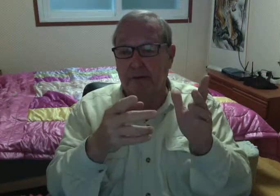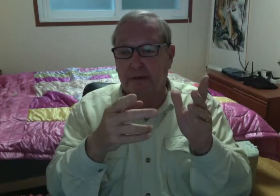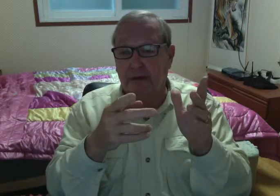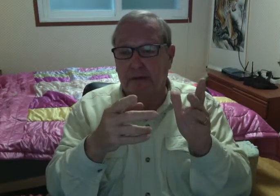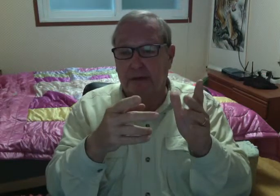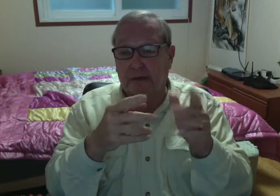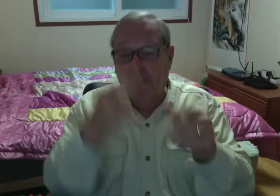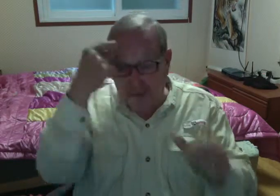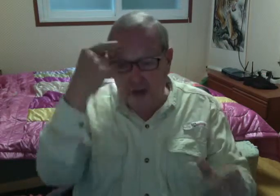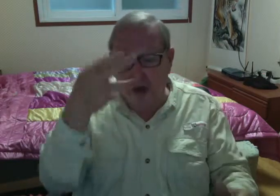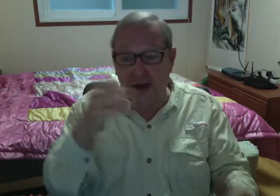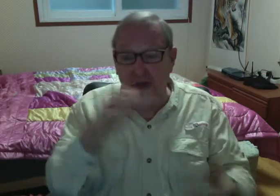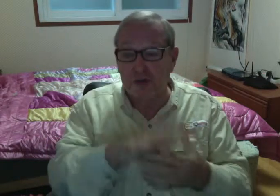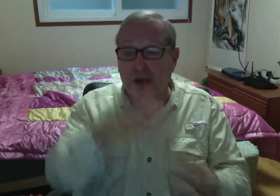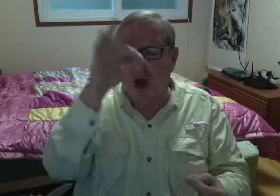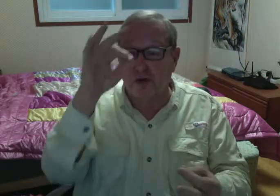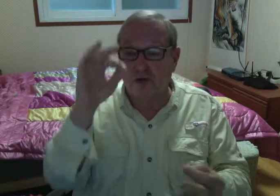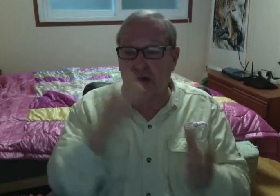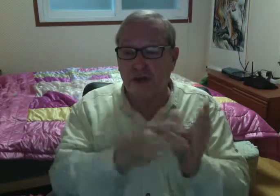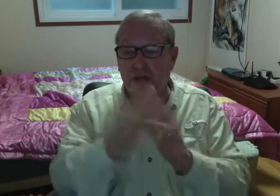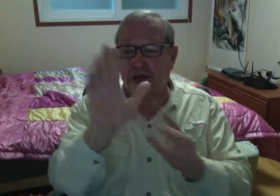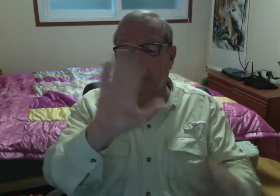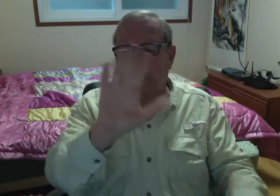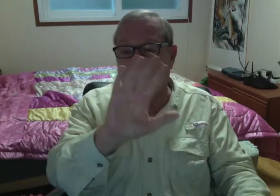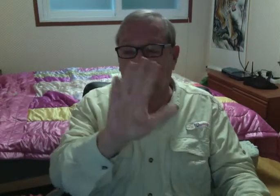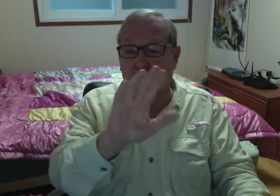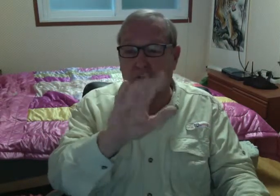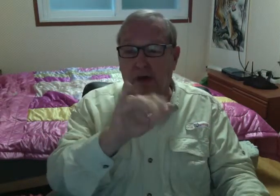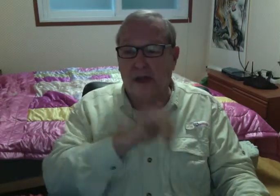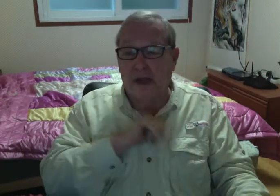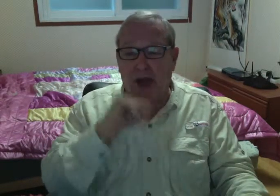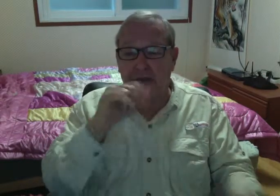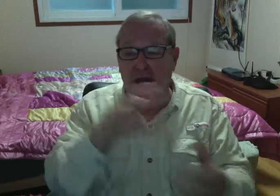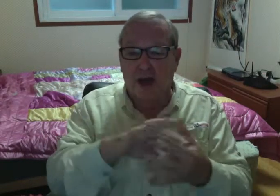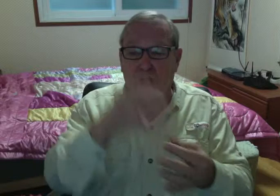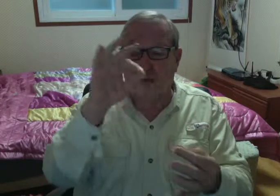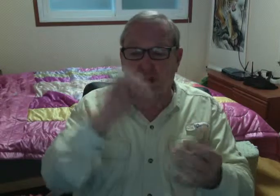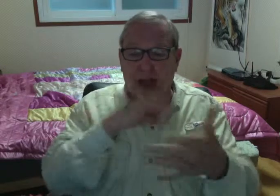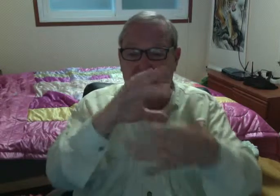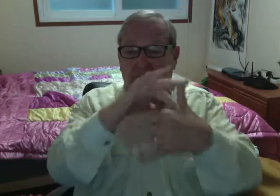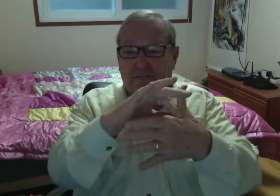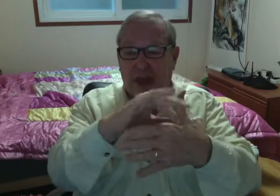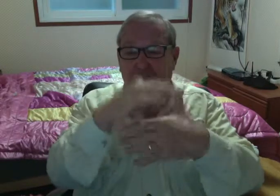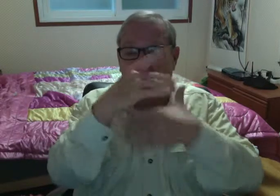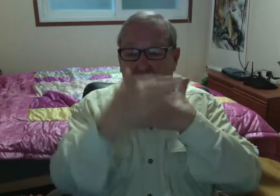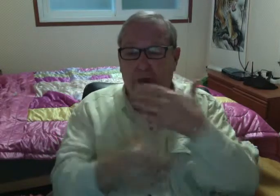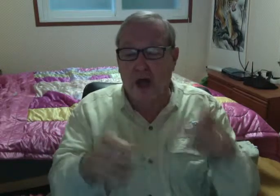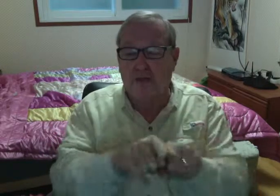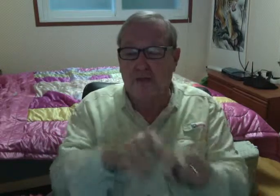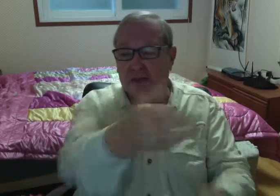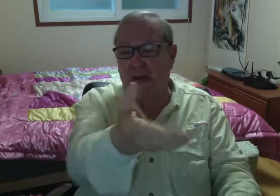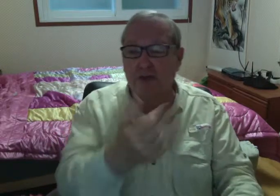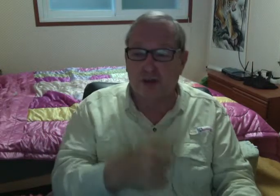"No, I'm not a ghost. I have flesh and blood the same as you." And he ate fish and honeycomb with them,